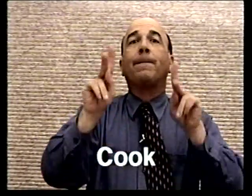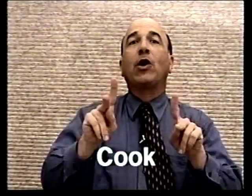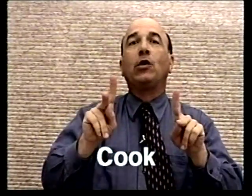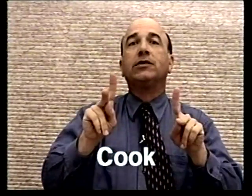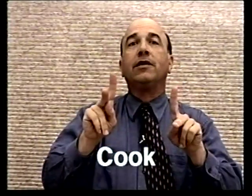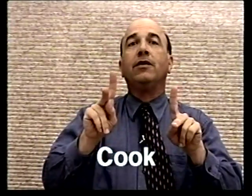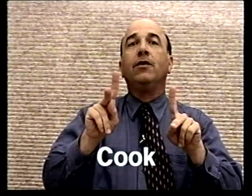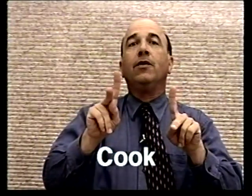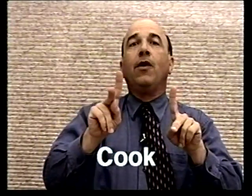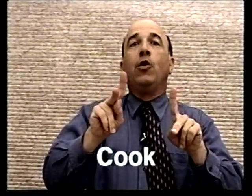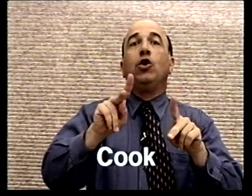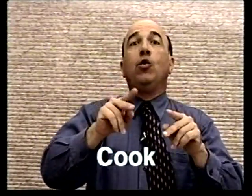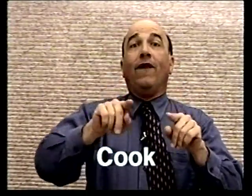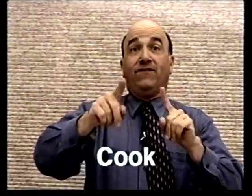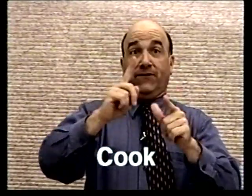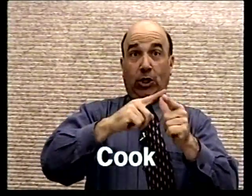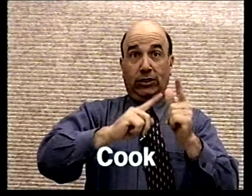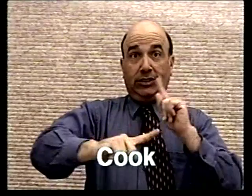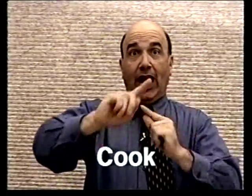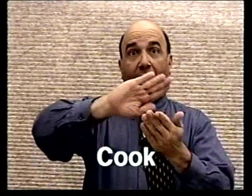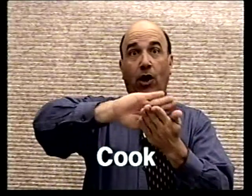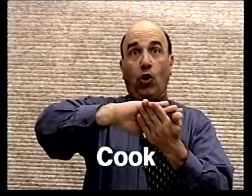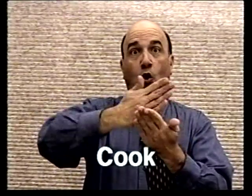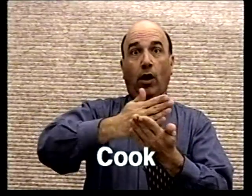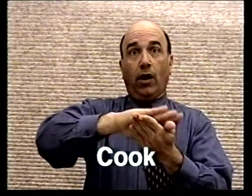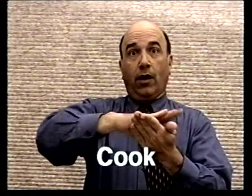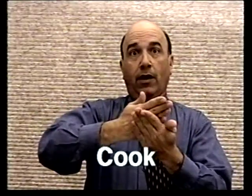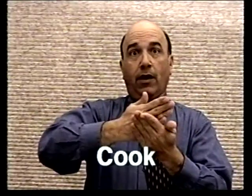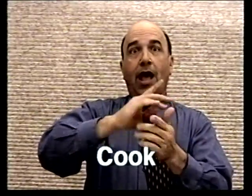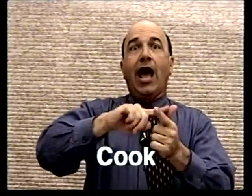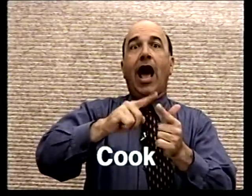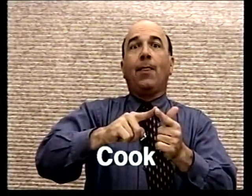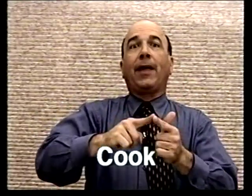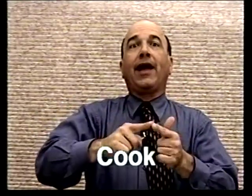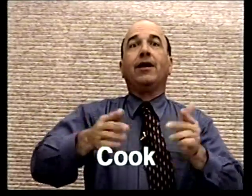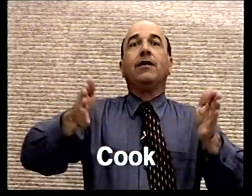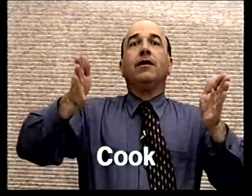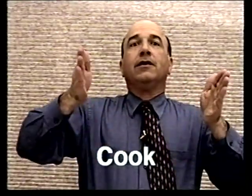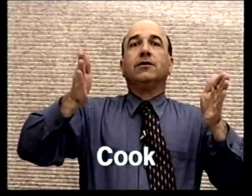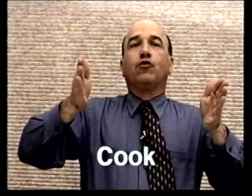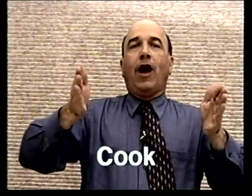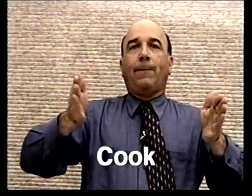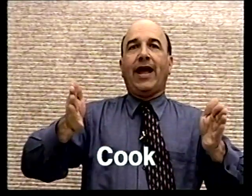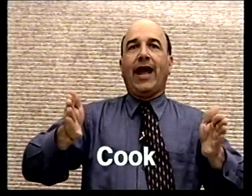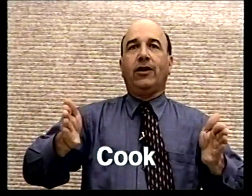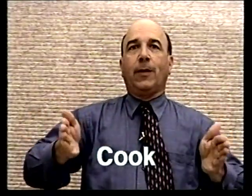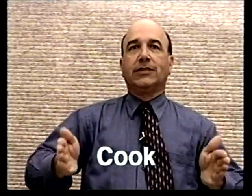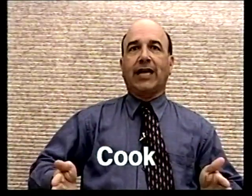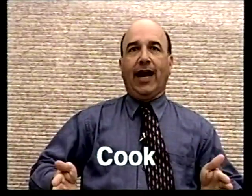a person, you will first sign cook and then drop your hand to the